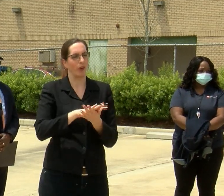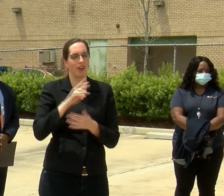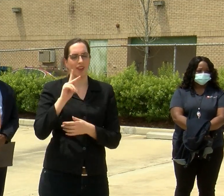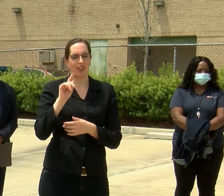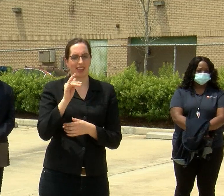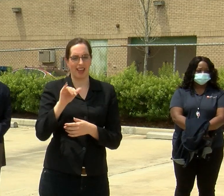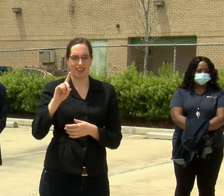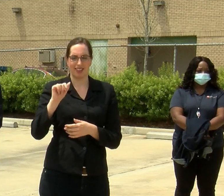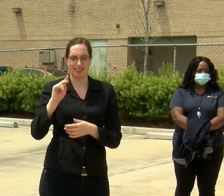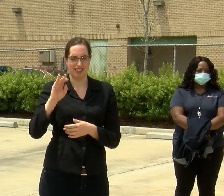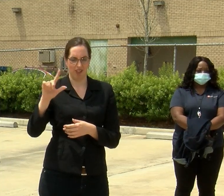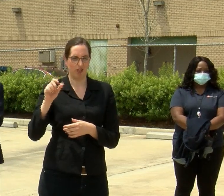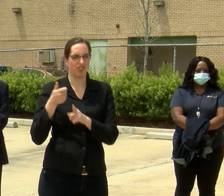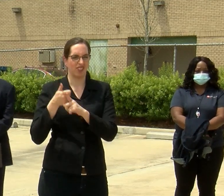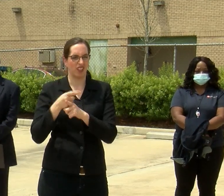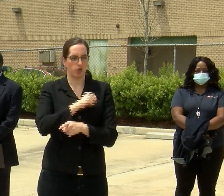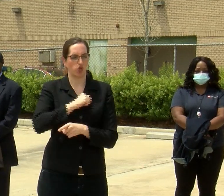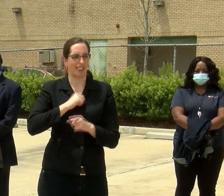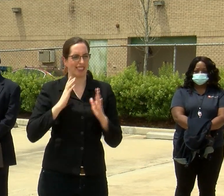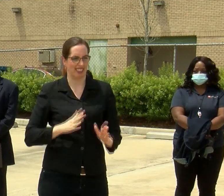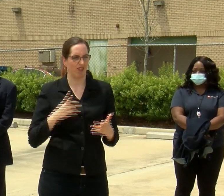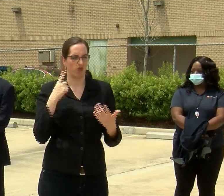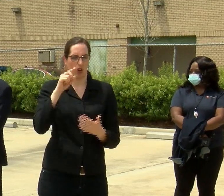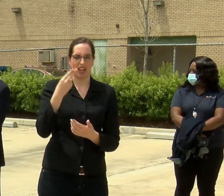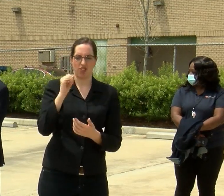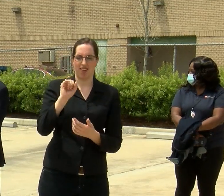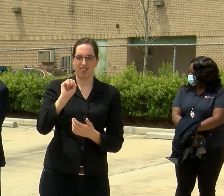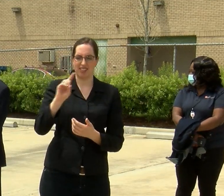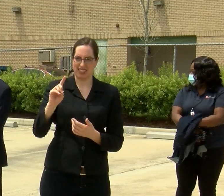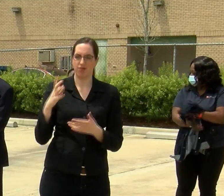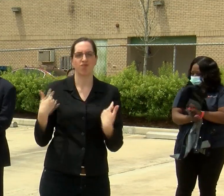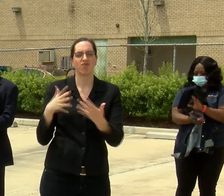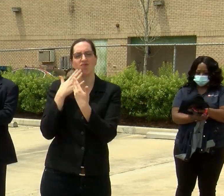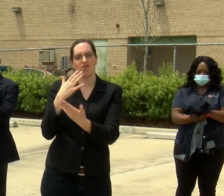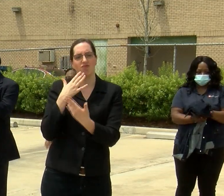Bluford Daniel is here as a trustee of HISD. So trustee, thank you.